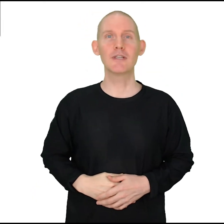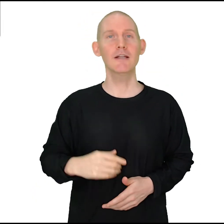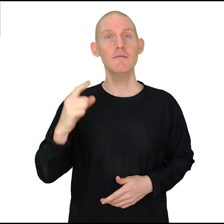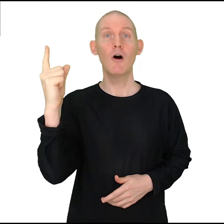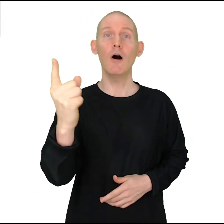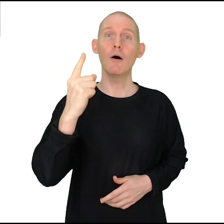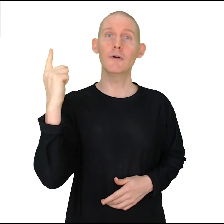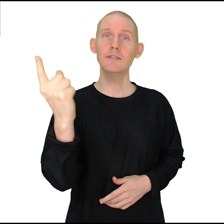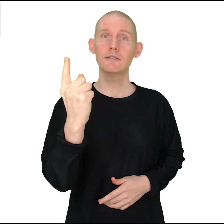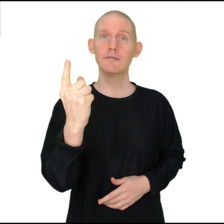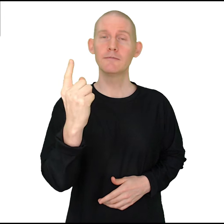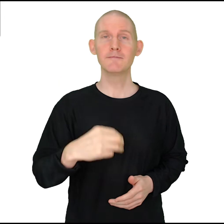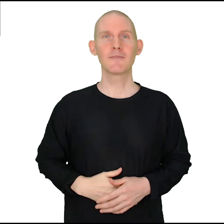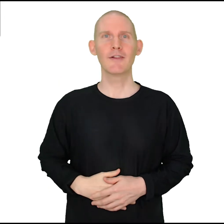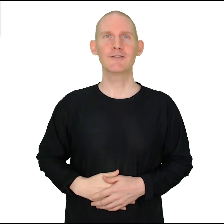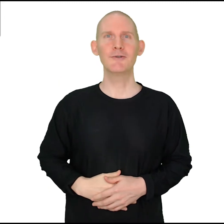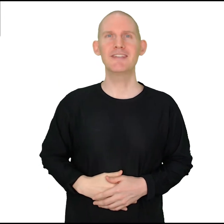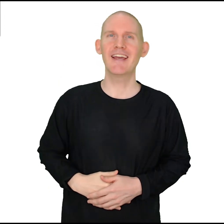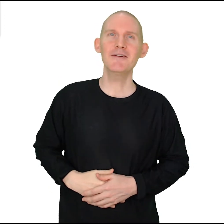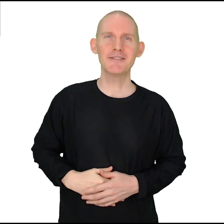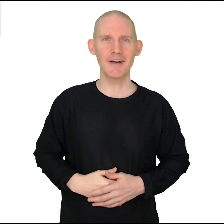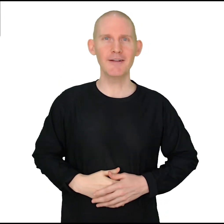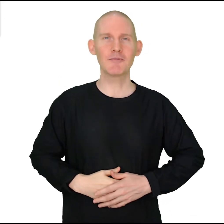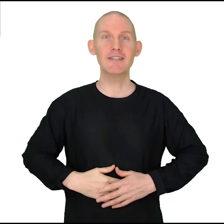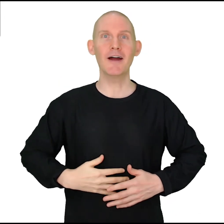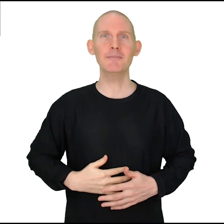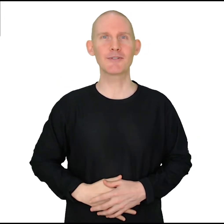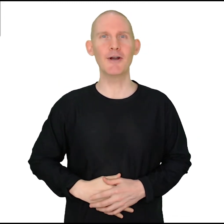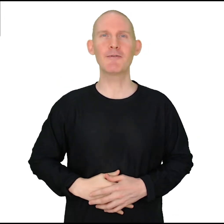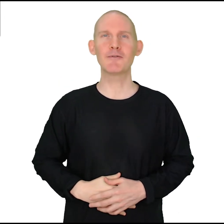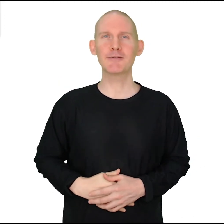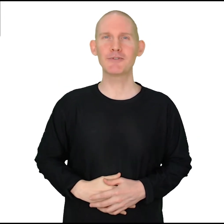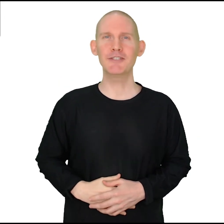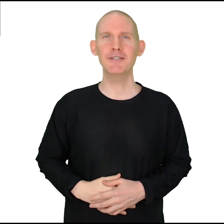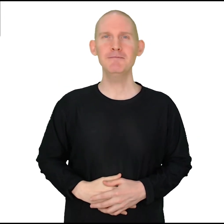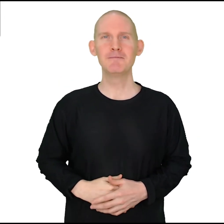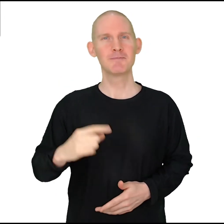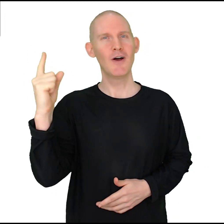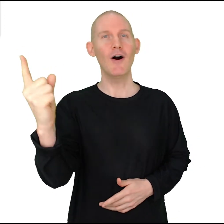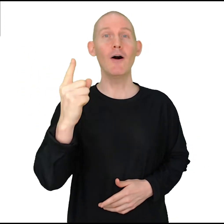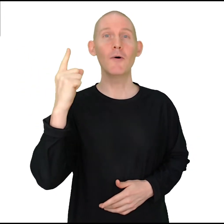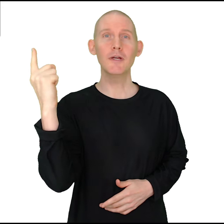again, always. Let's do it together. Sign 3 times, starting from the rest position. Always.